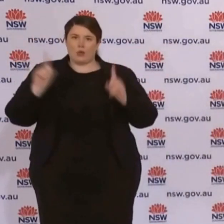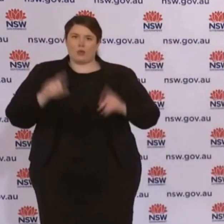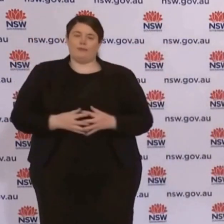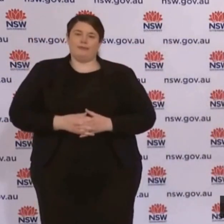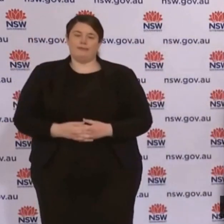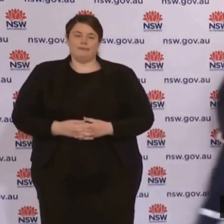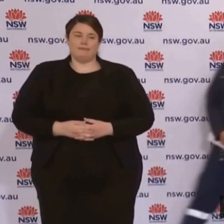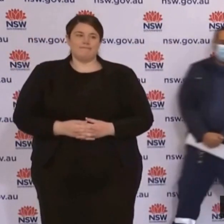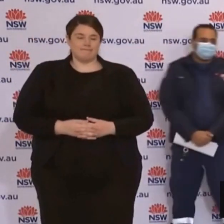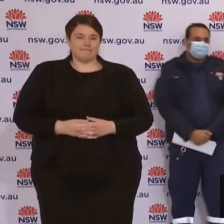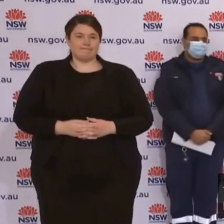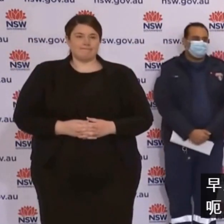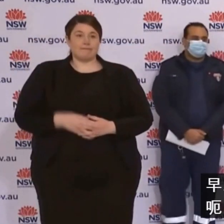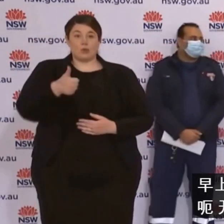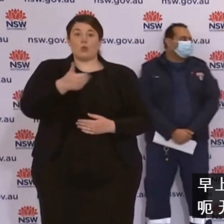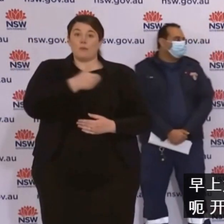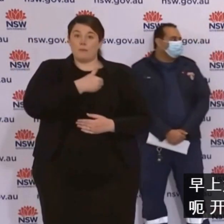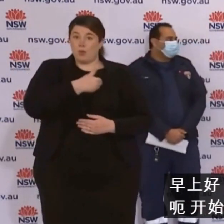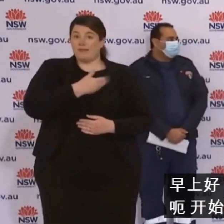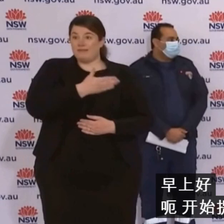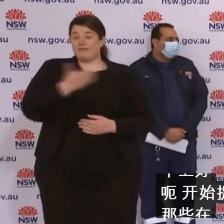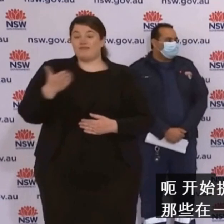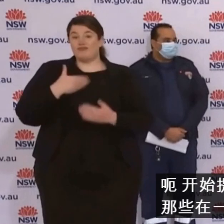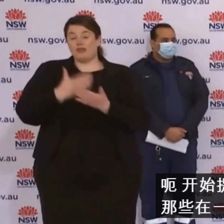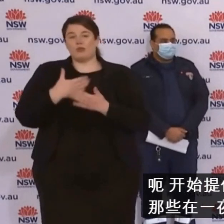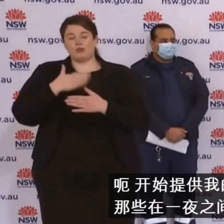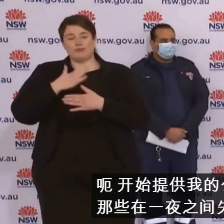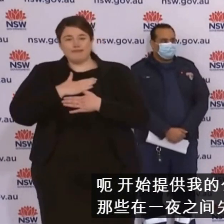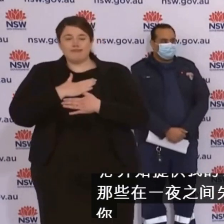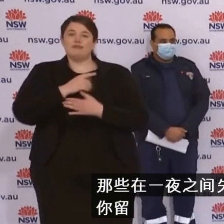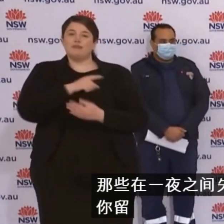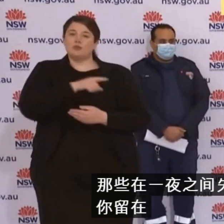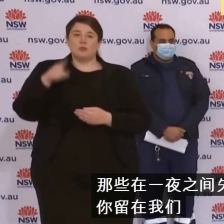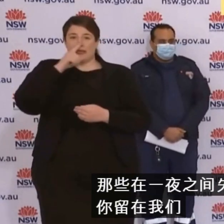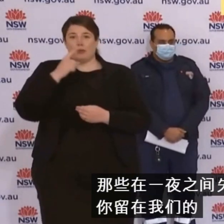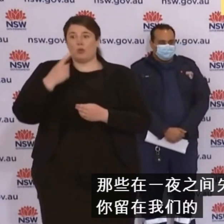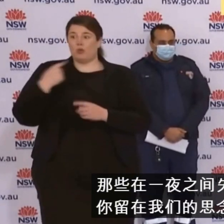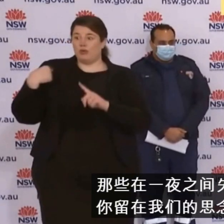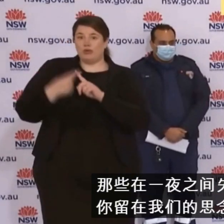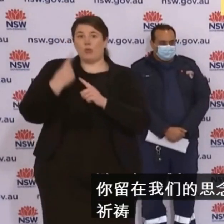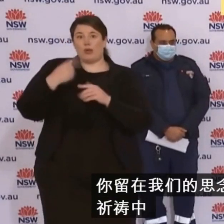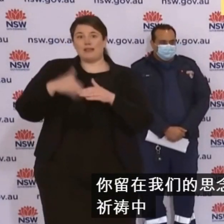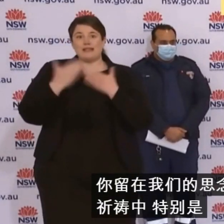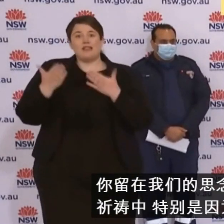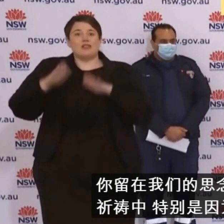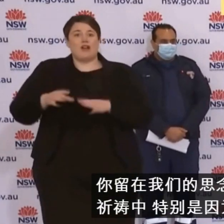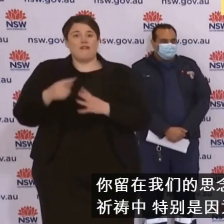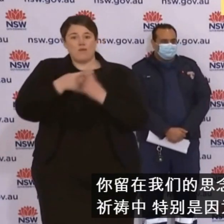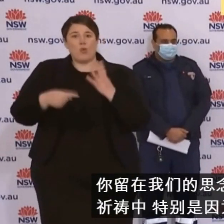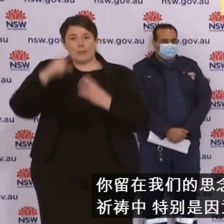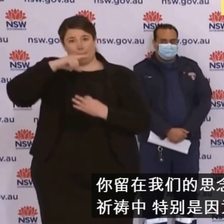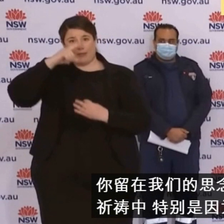Well, good morning. I too start by offering my condolences to those families that lost loved ones overnight. You remain in our thoughts and prayers,